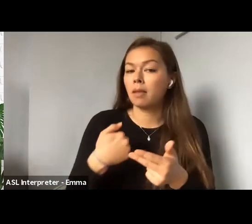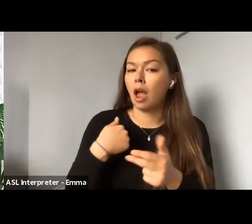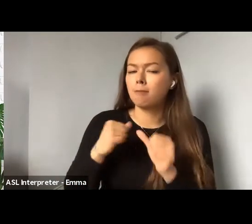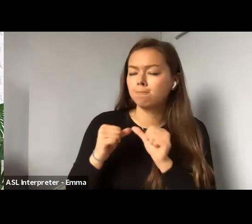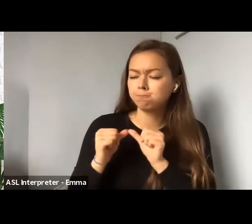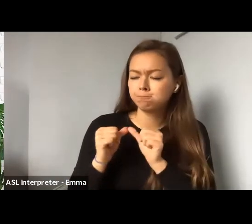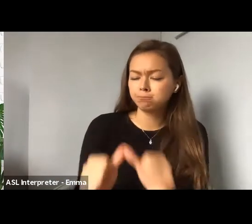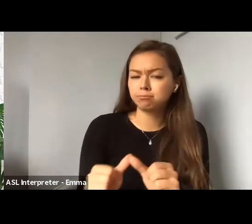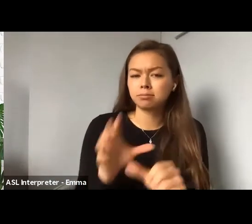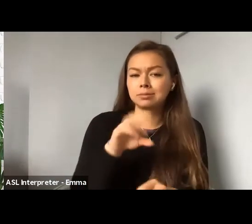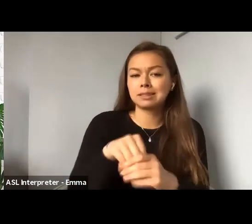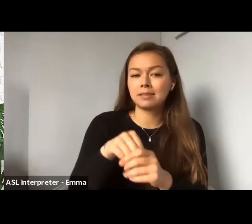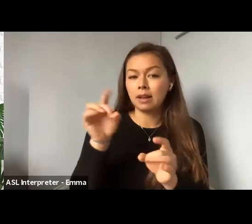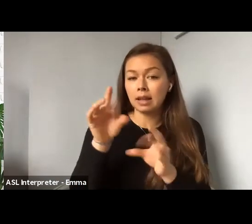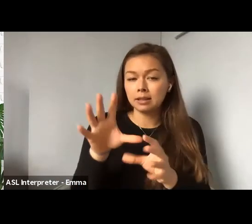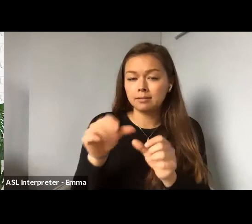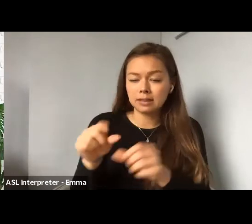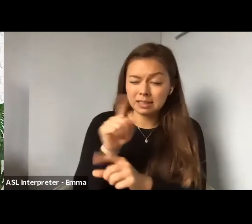relationships.